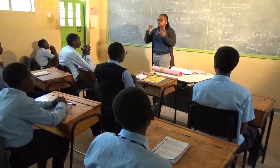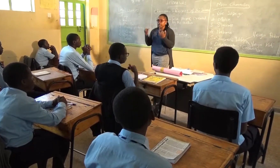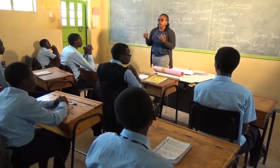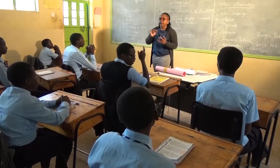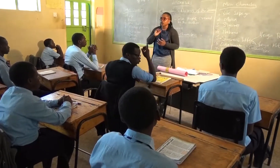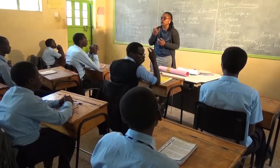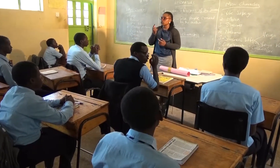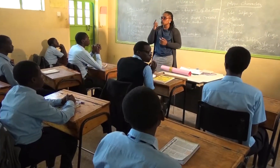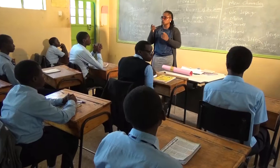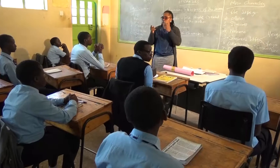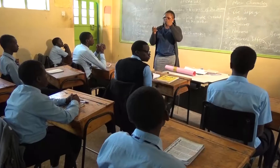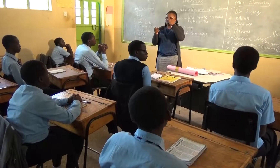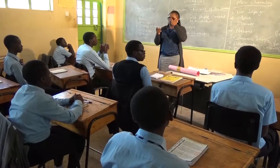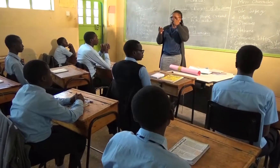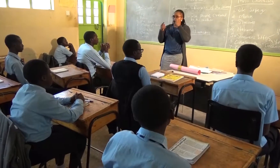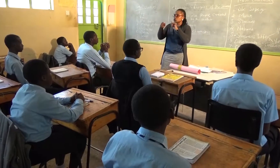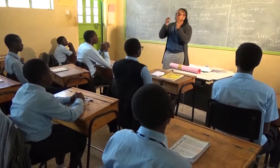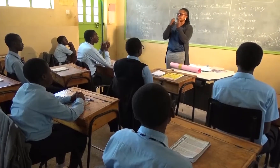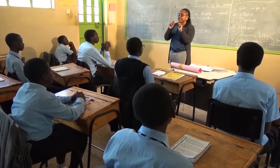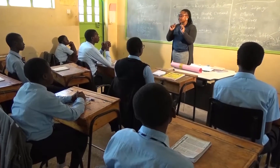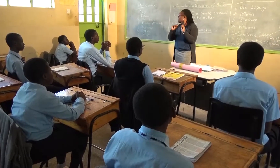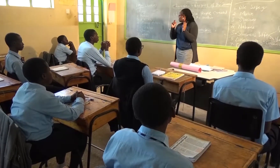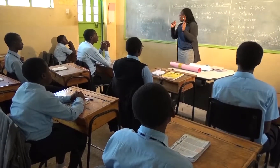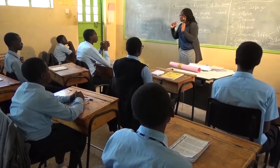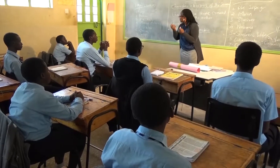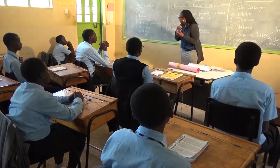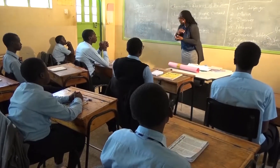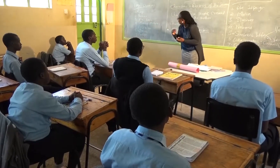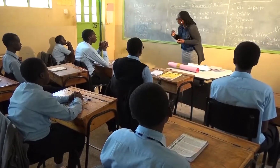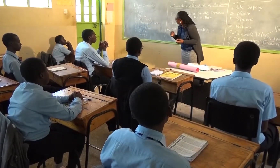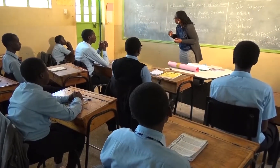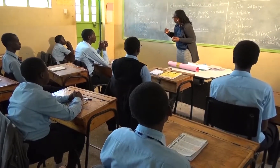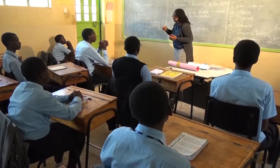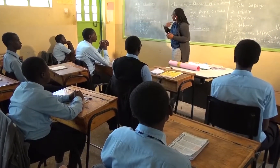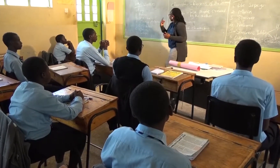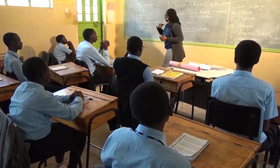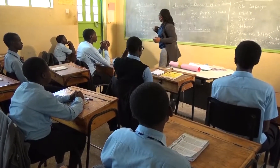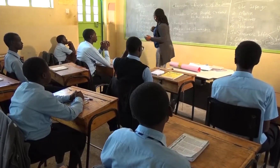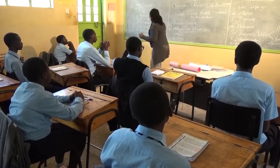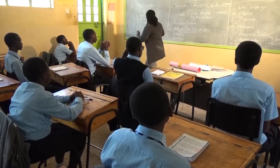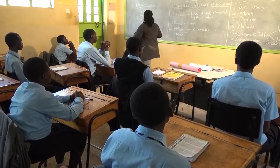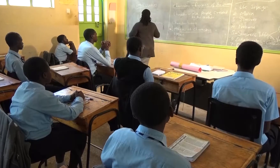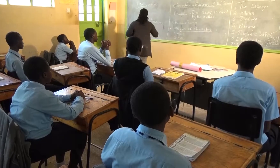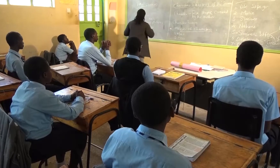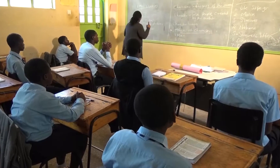So now I want you to try and tell me